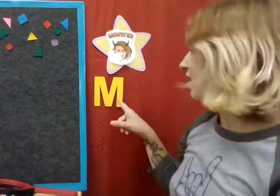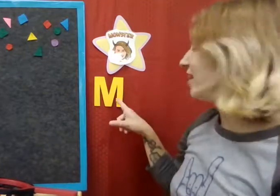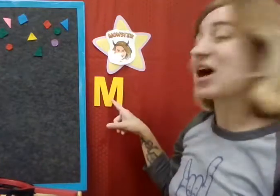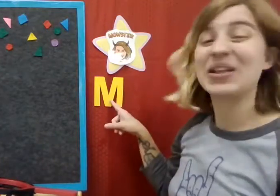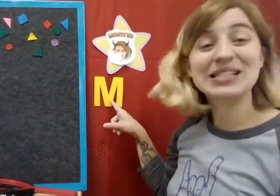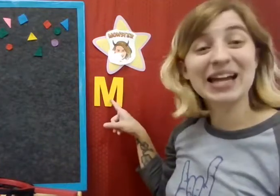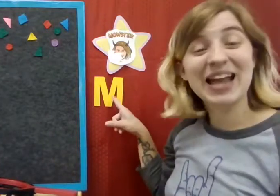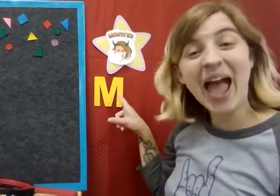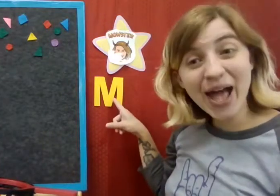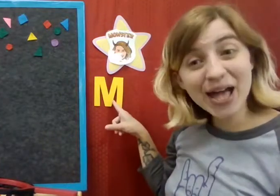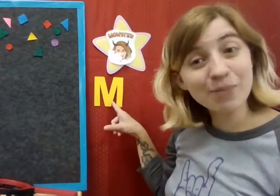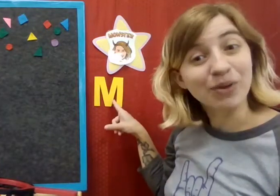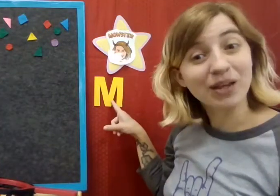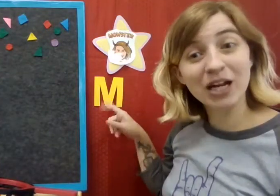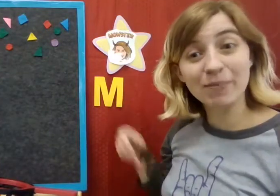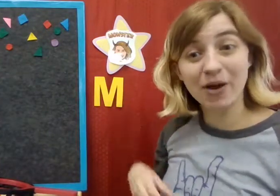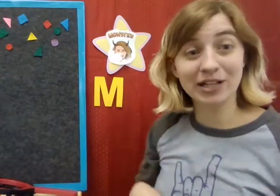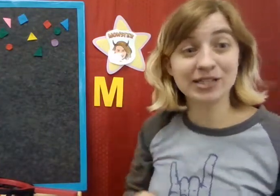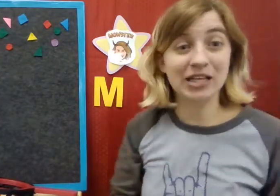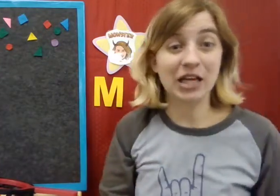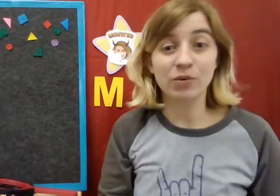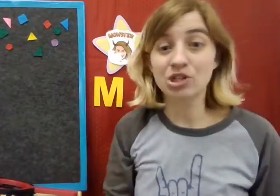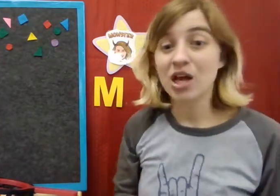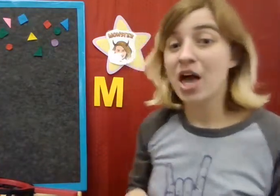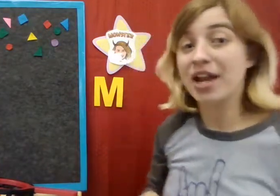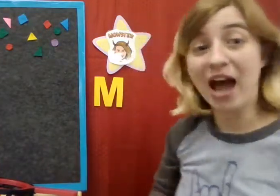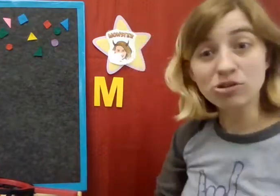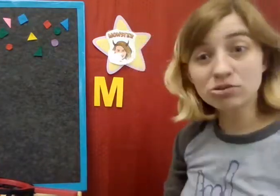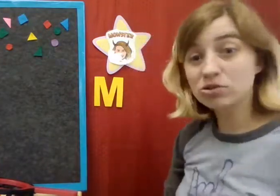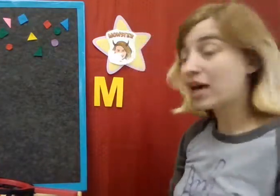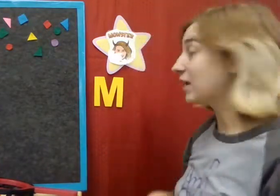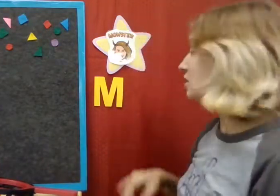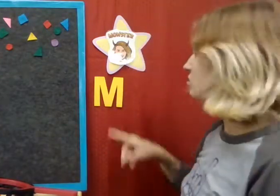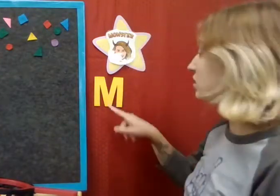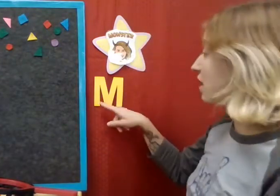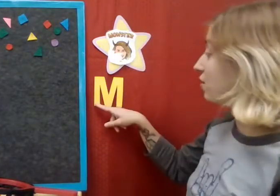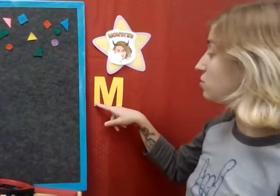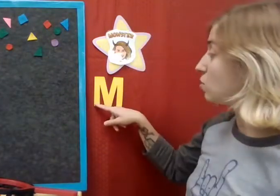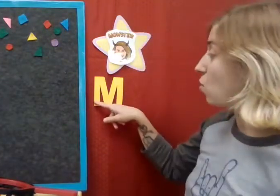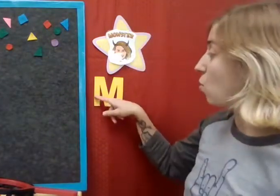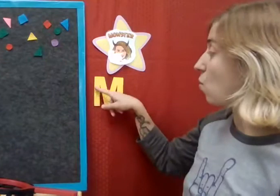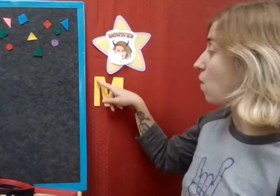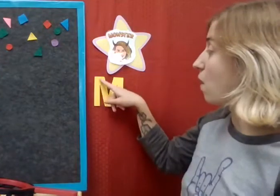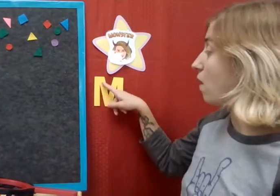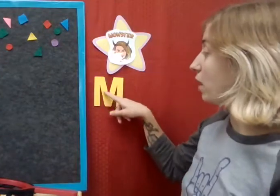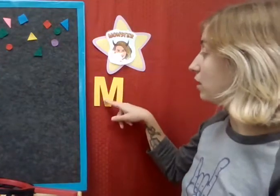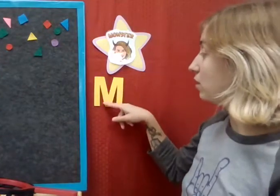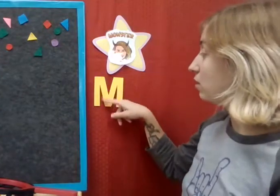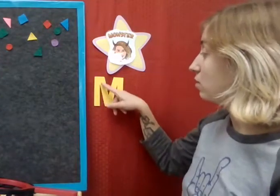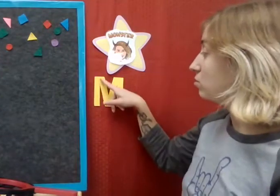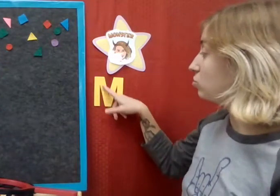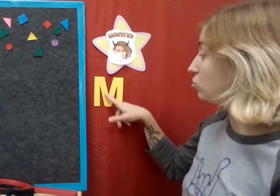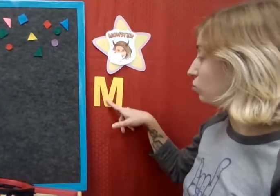Now let's sign M in American Sign Language. And how you do that is you see how there's one, two,